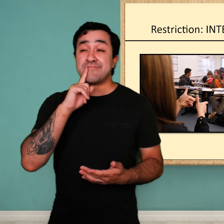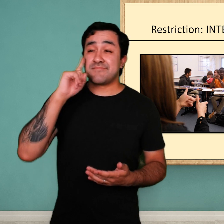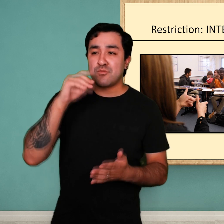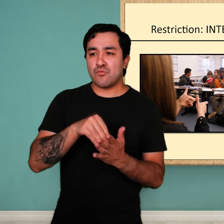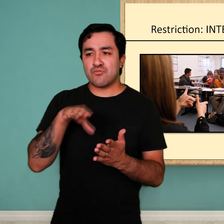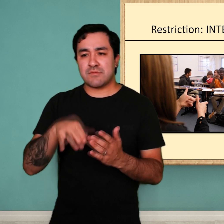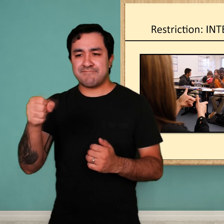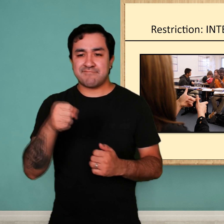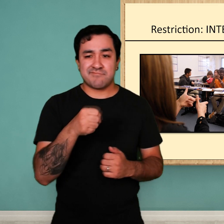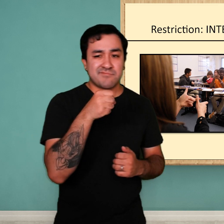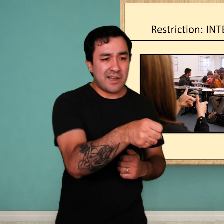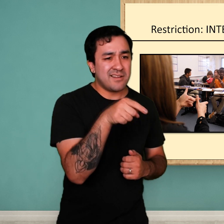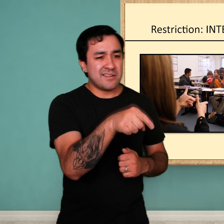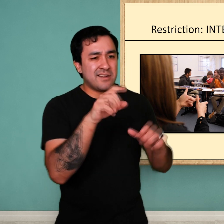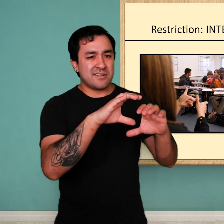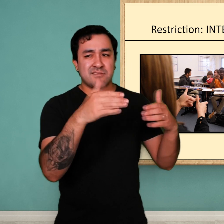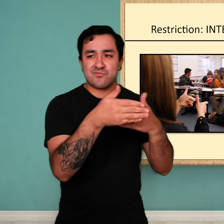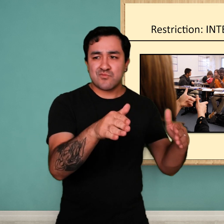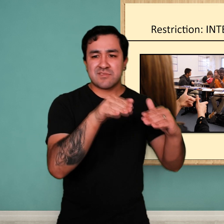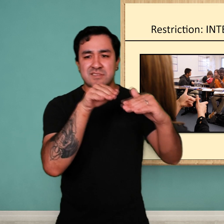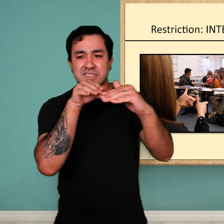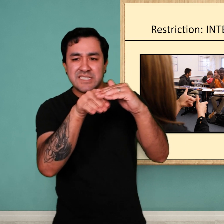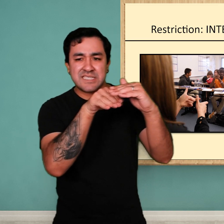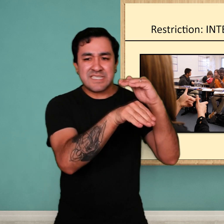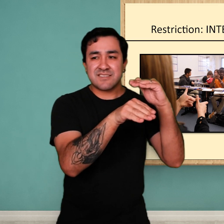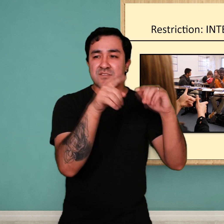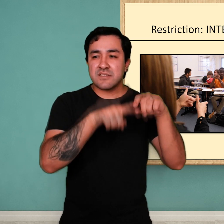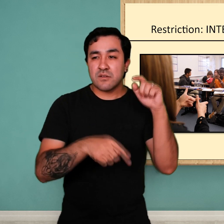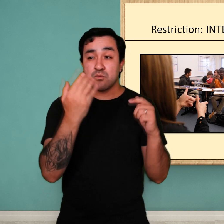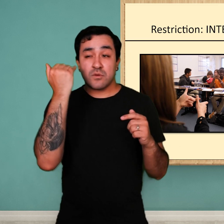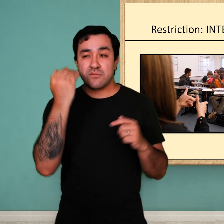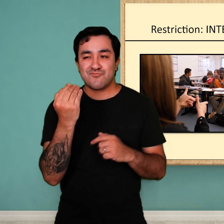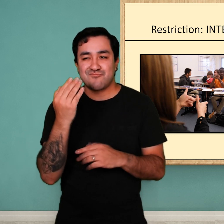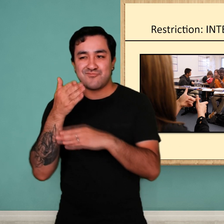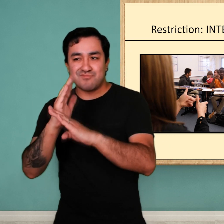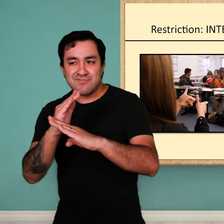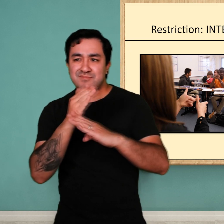where they can directly access information through their natural language, they are in a restrictive environment.